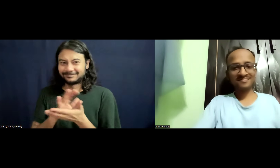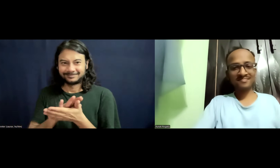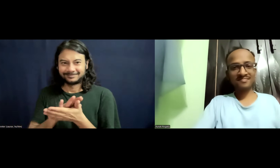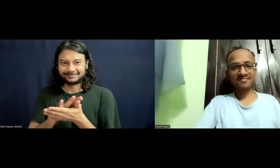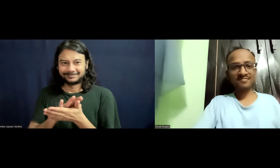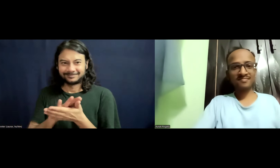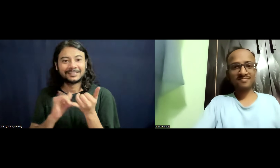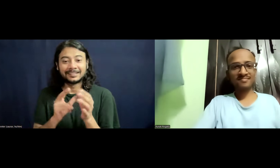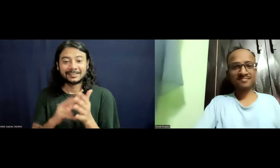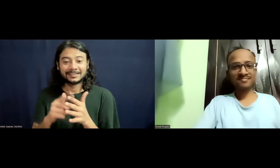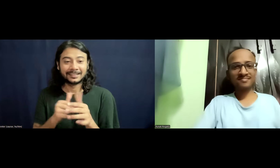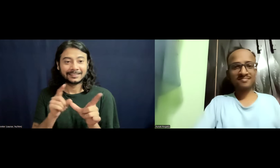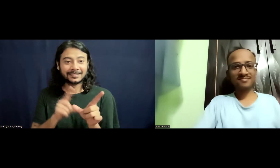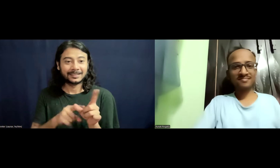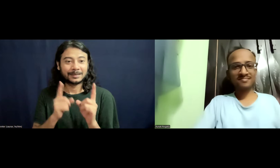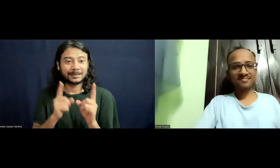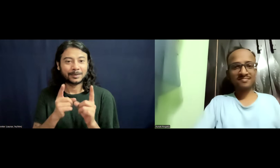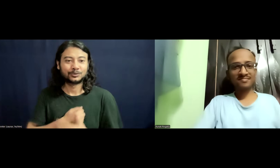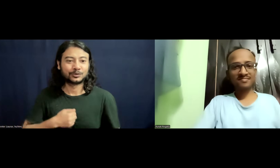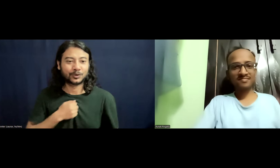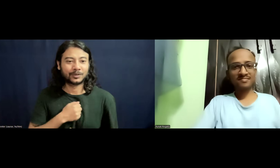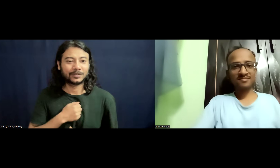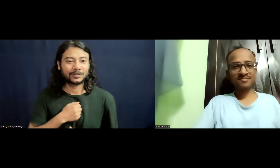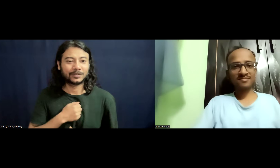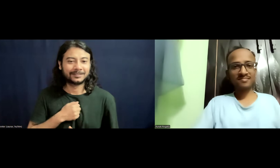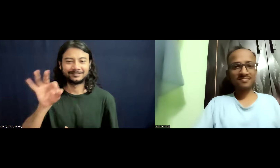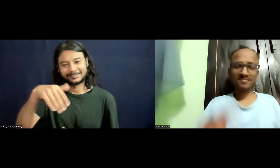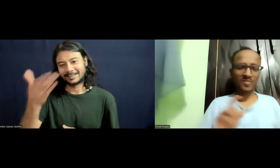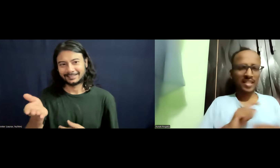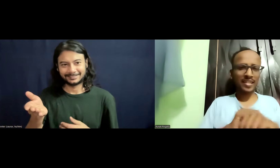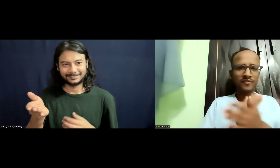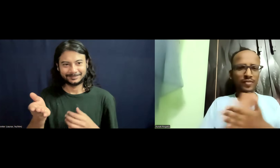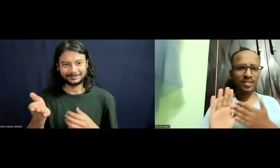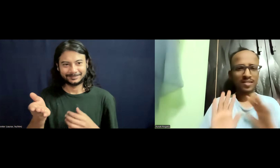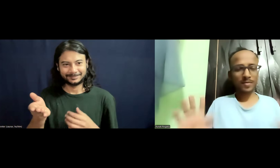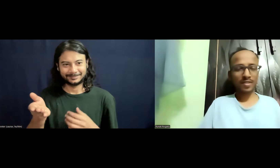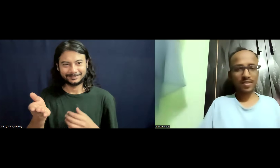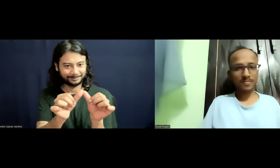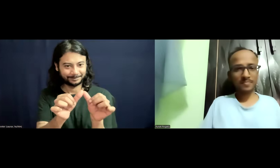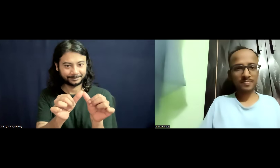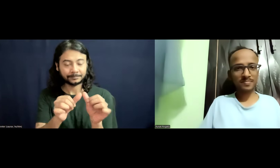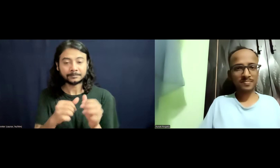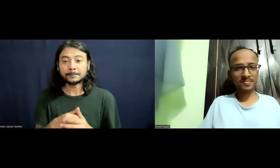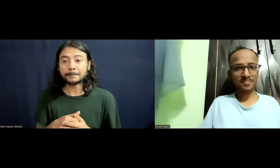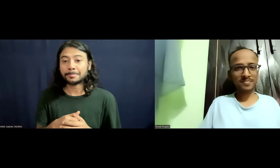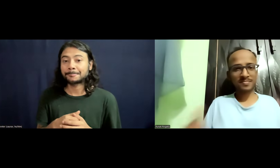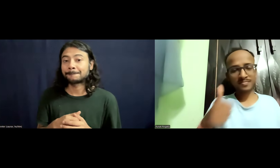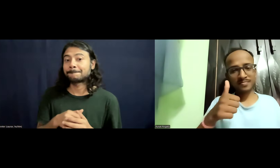week. And please message me those who want to service for story doing